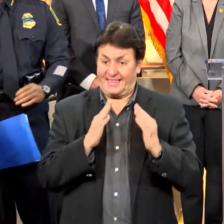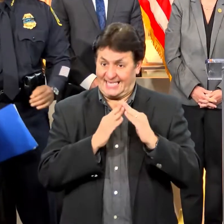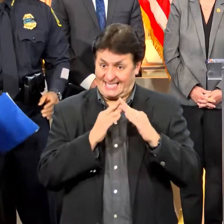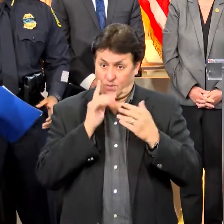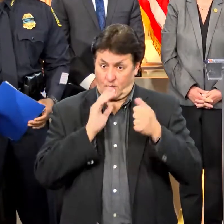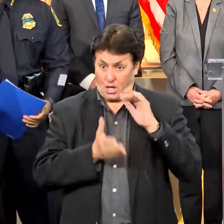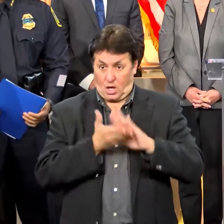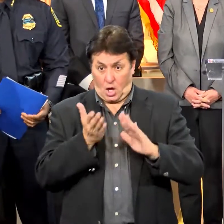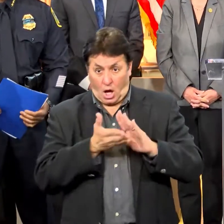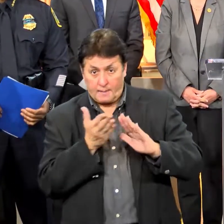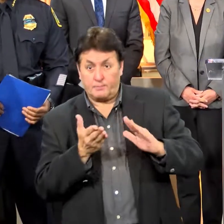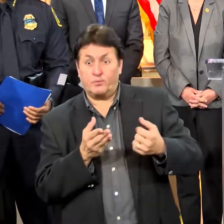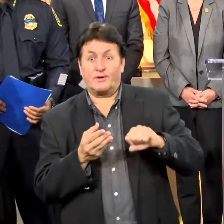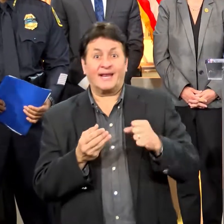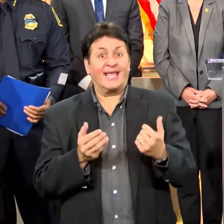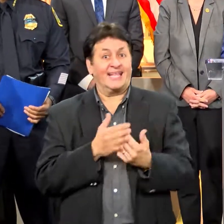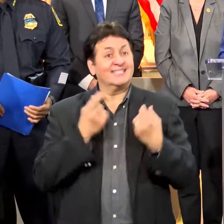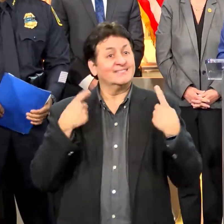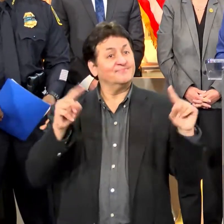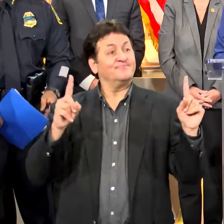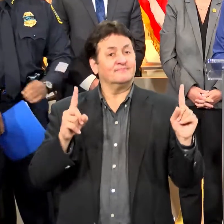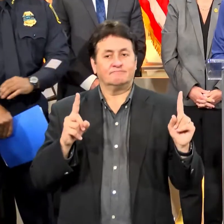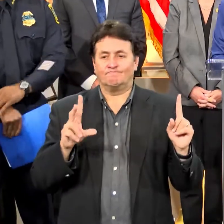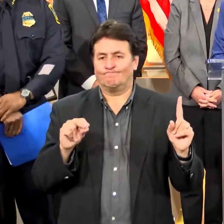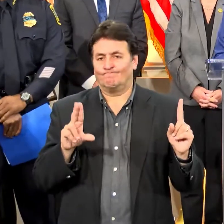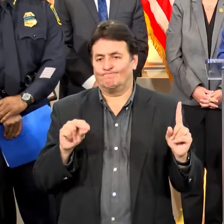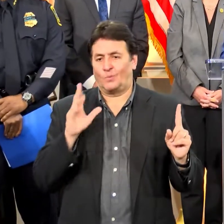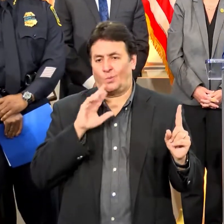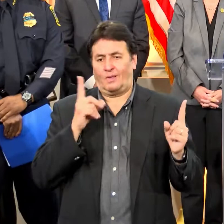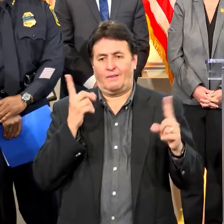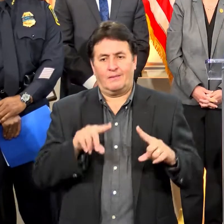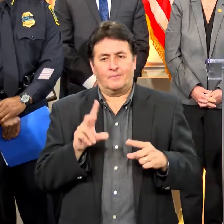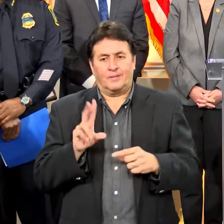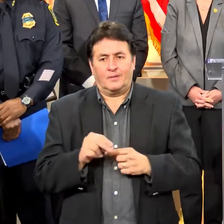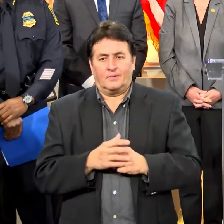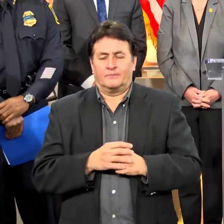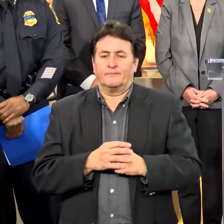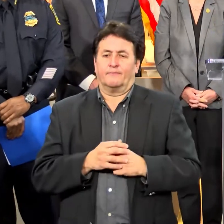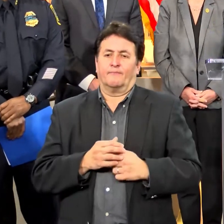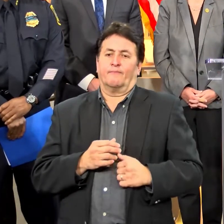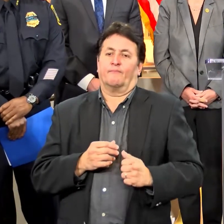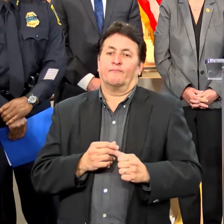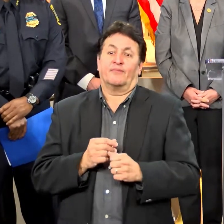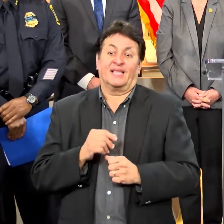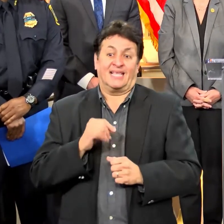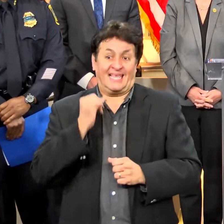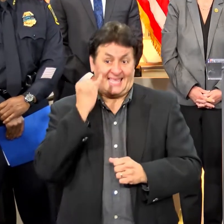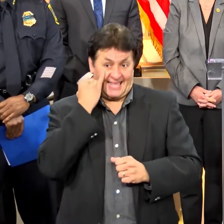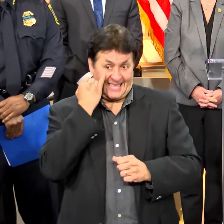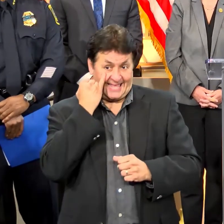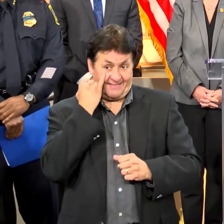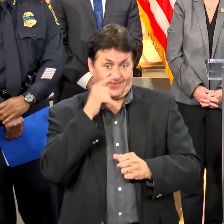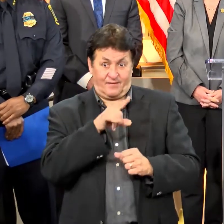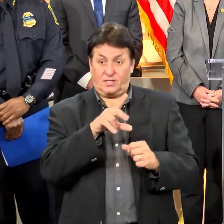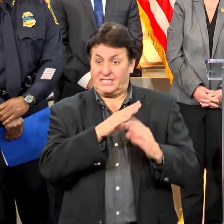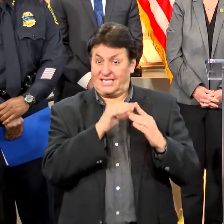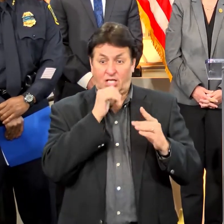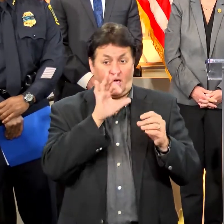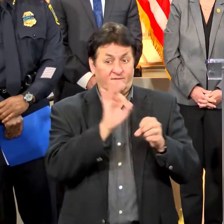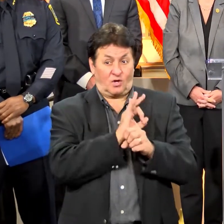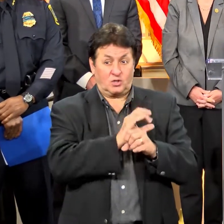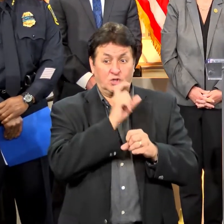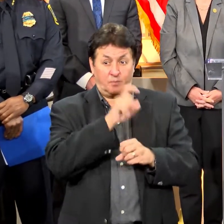or in the interest of victims when any part of the system is not functioning as designed. It is incumbent for us to recognize that